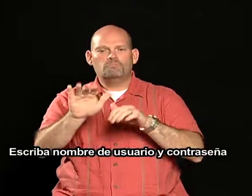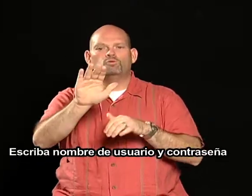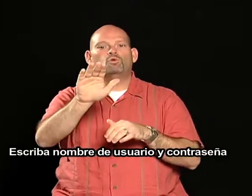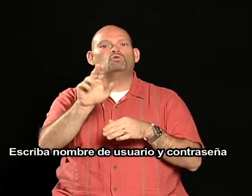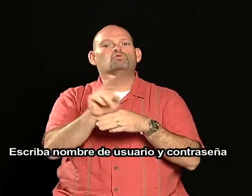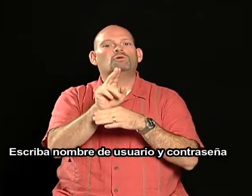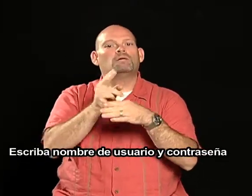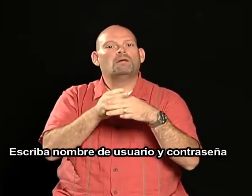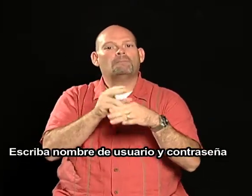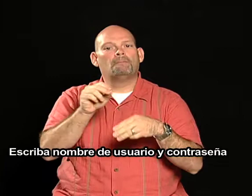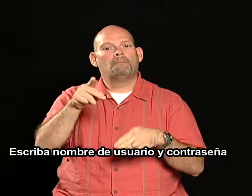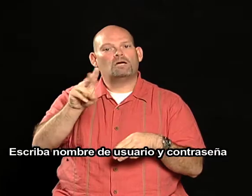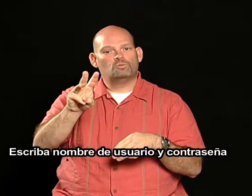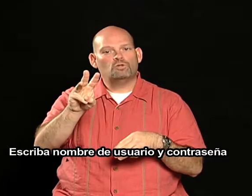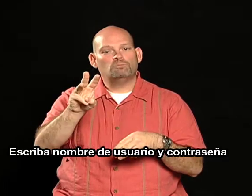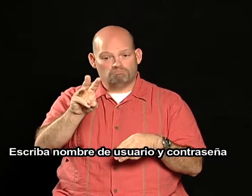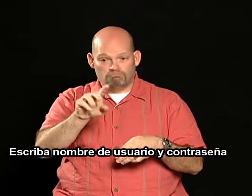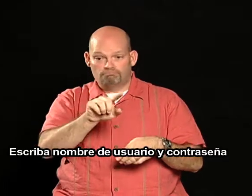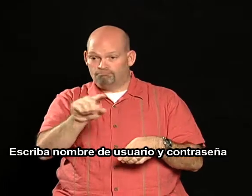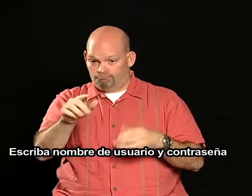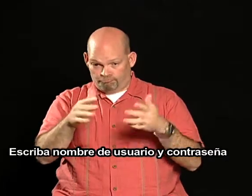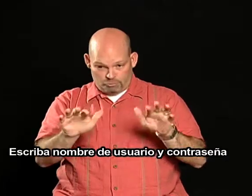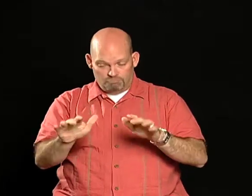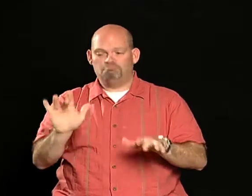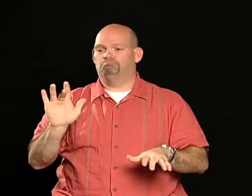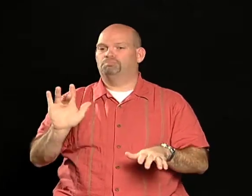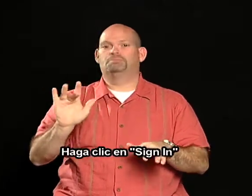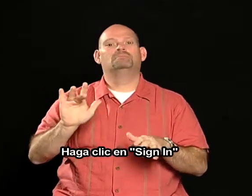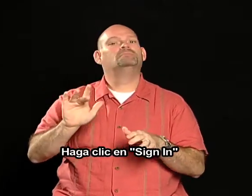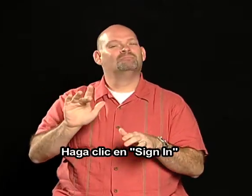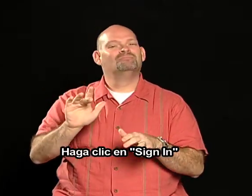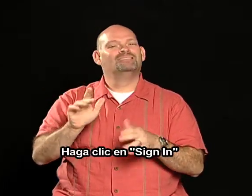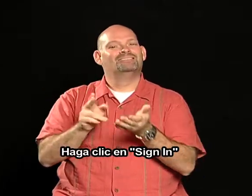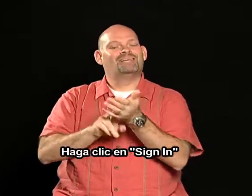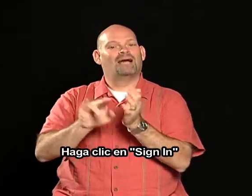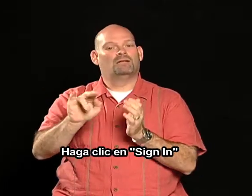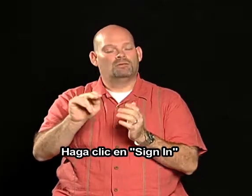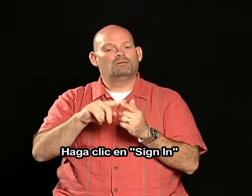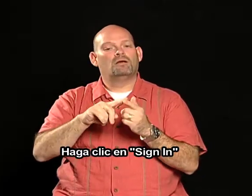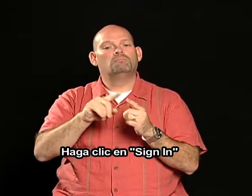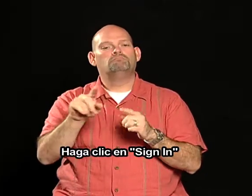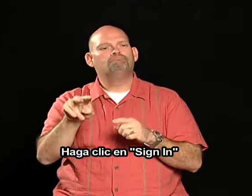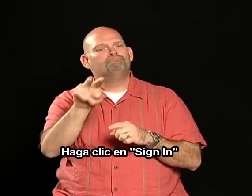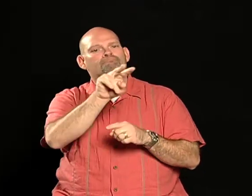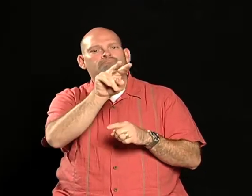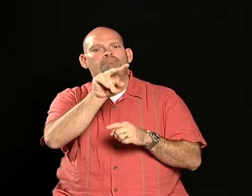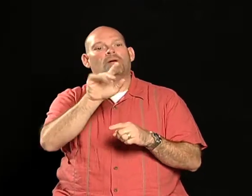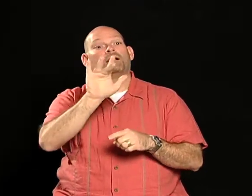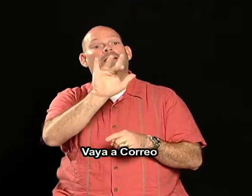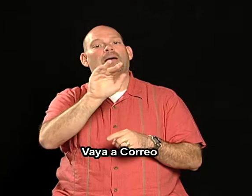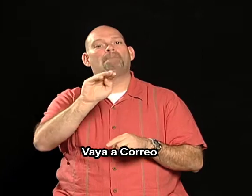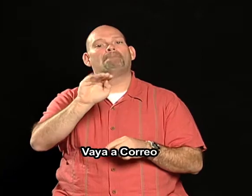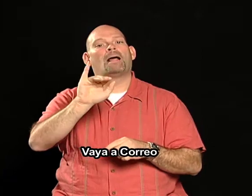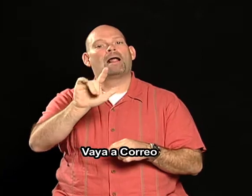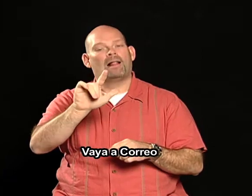type username and then your password, click Sign In, go to